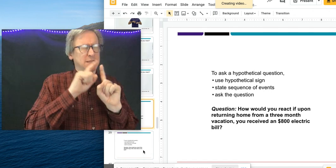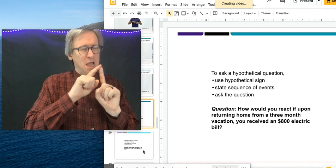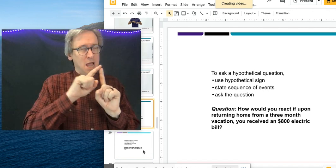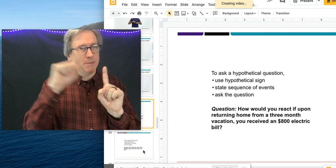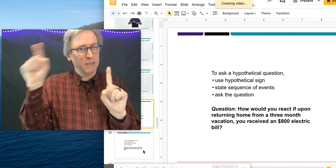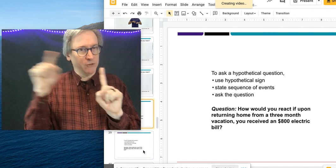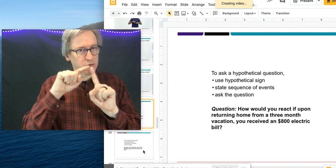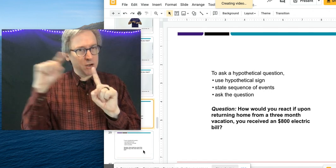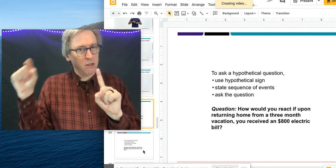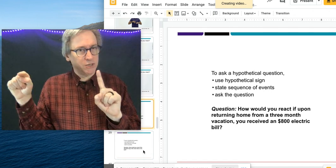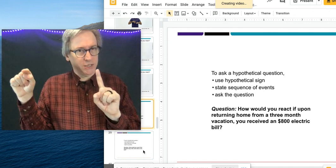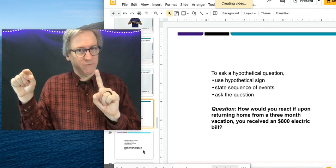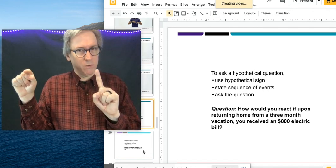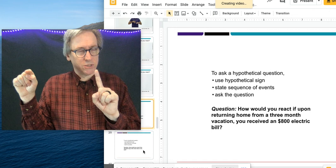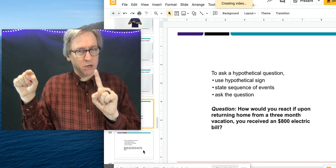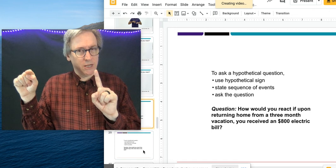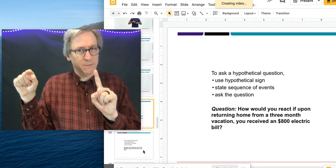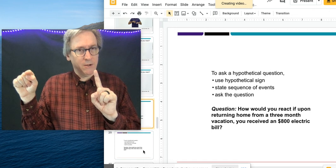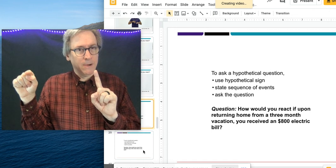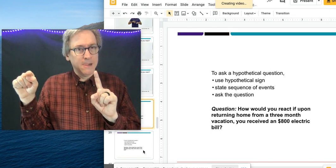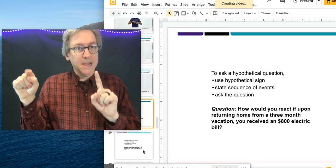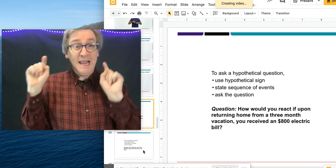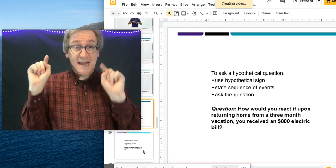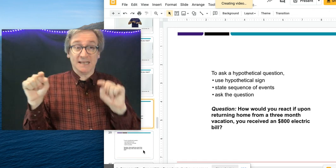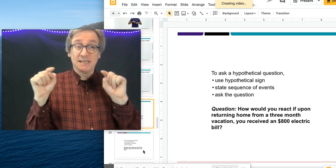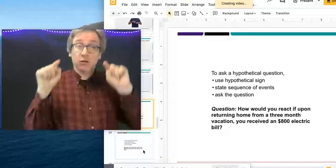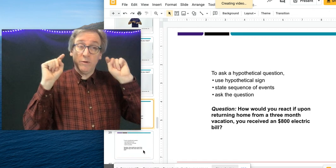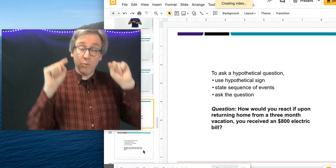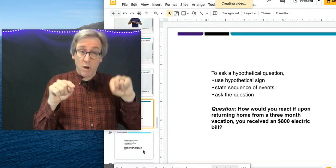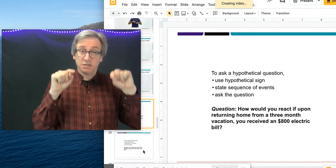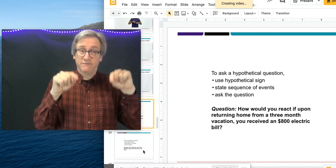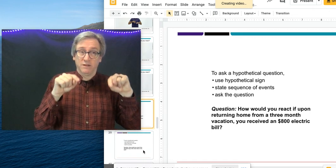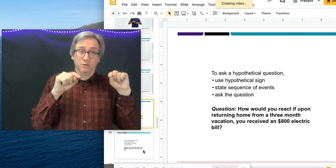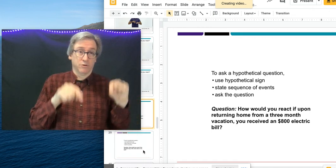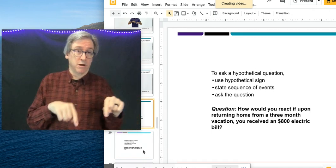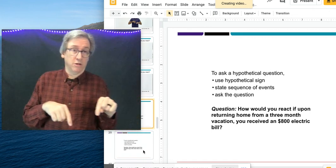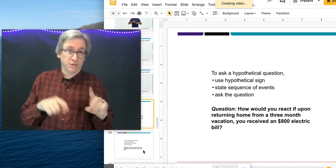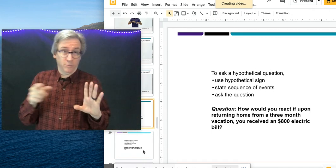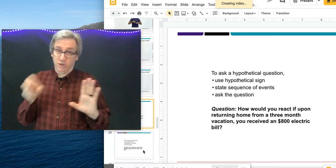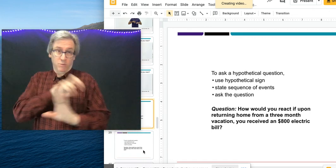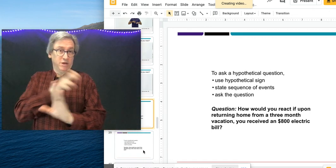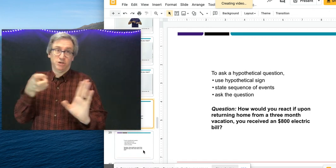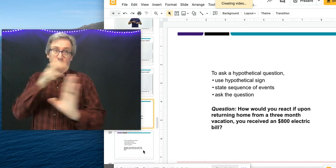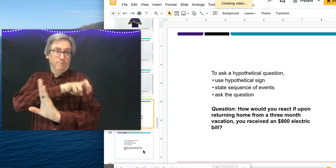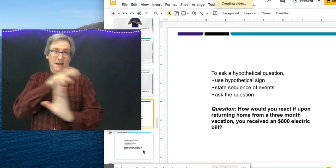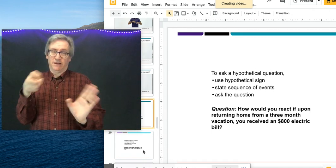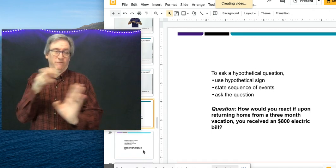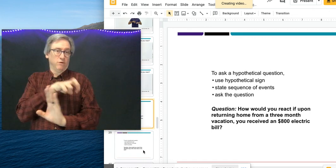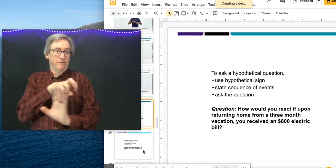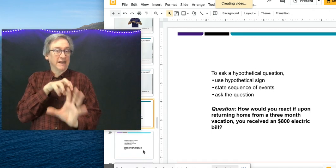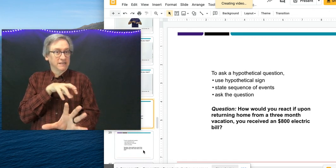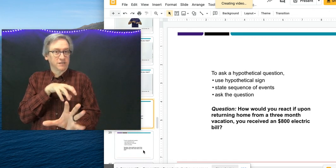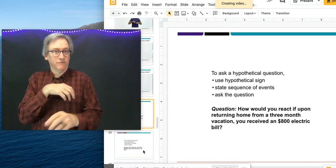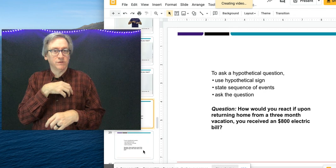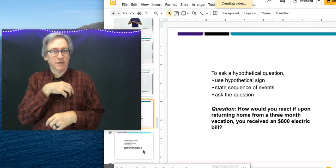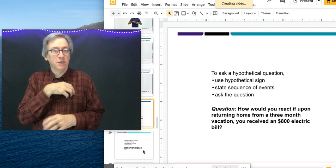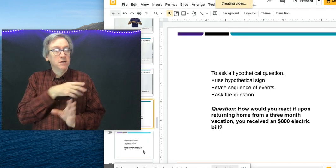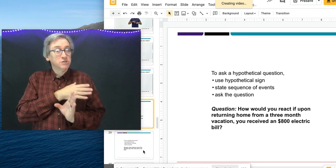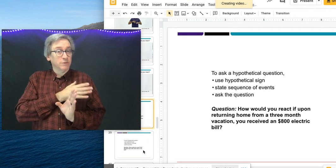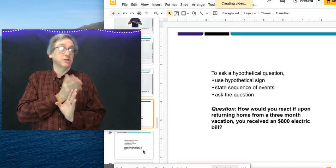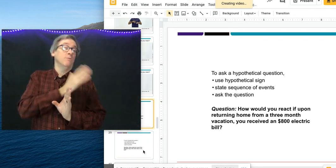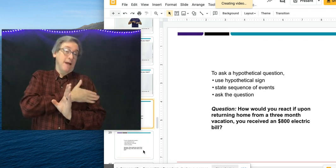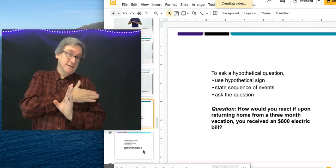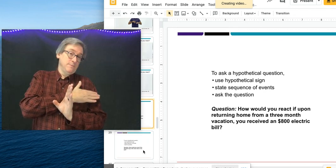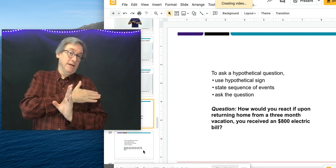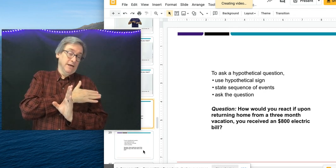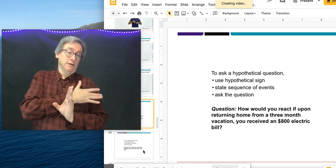the timeline, the chronology of what we're talking about. In ASL, we want to follow the chronology. We don't want to jump back and forth. That gets confusing. So we